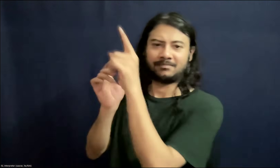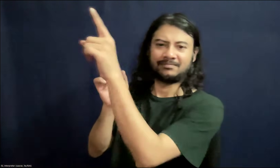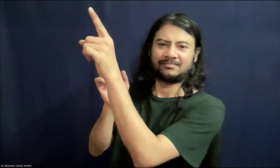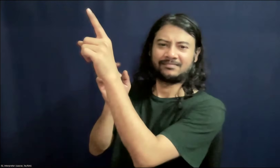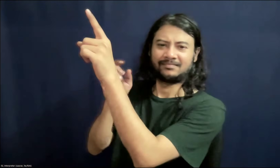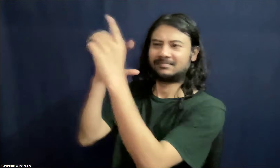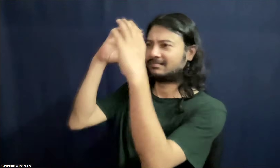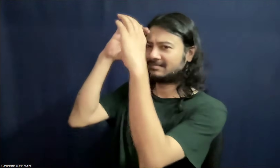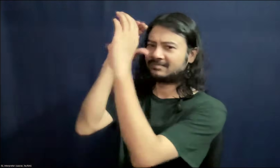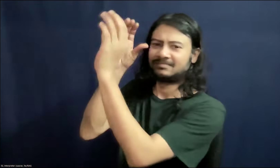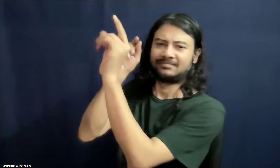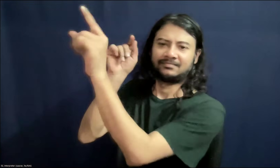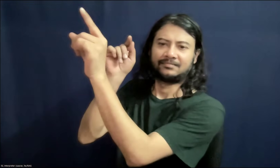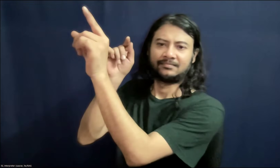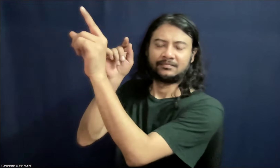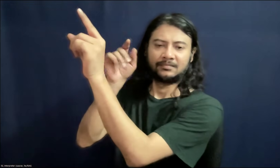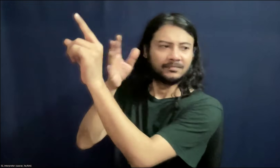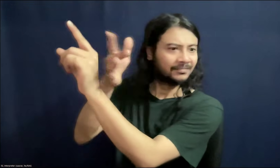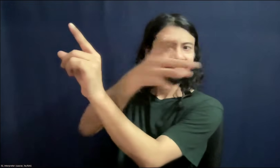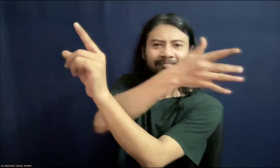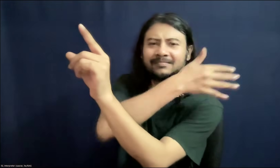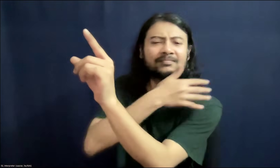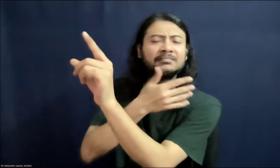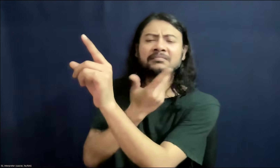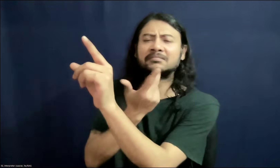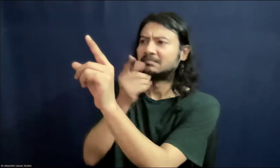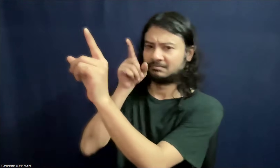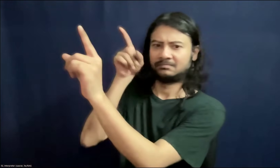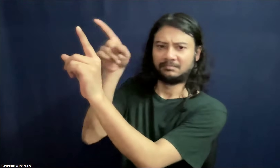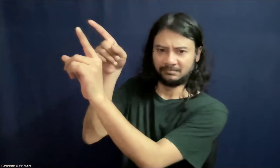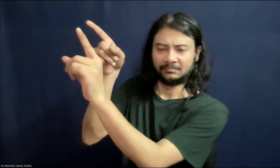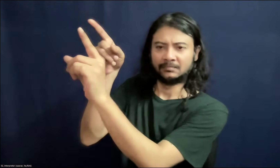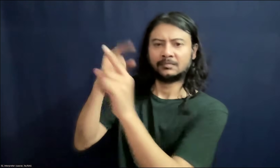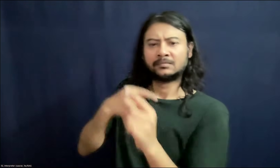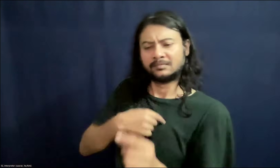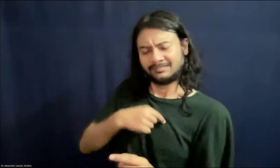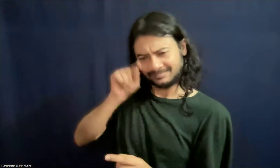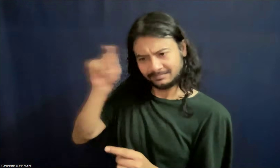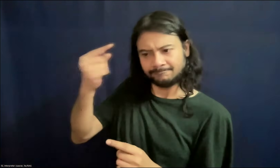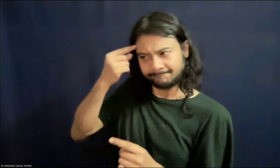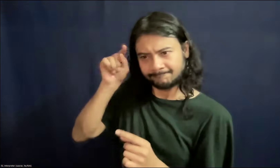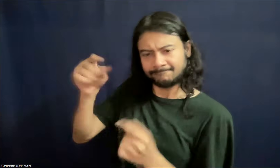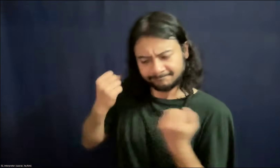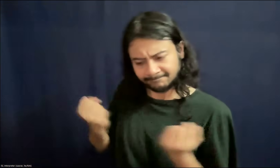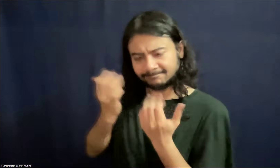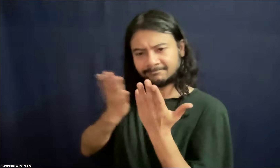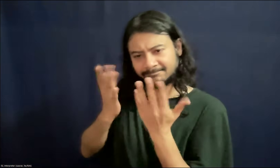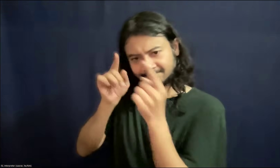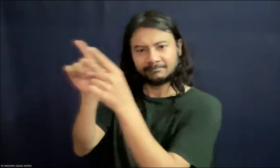him with all my heart, then that means that person has attained true knowledge.